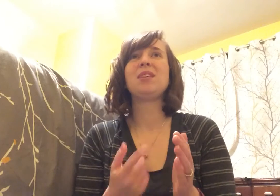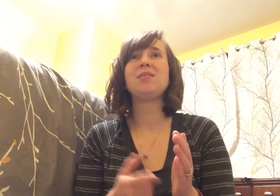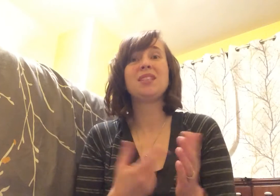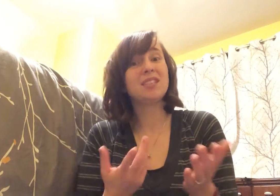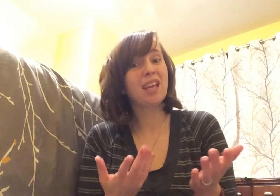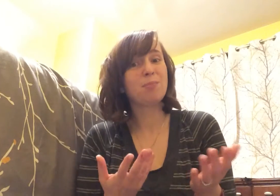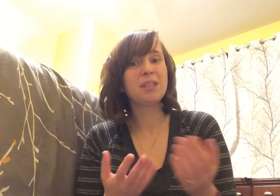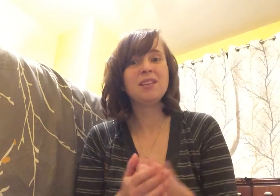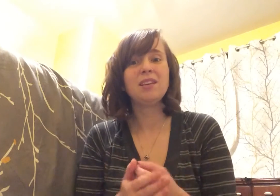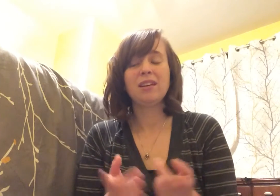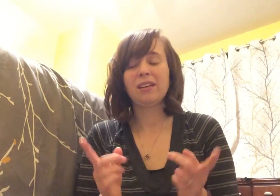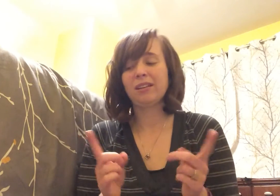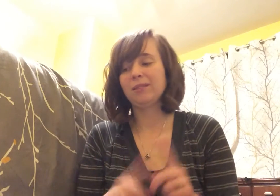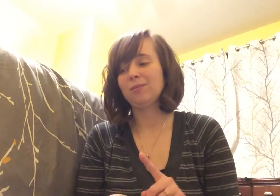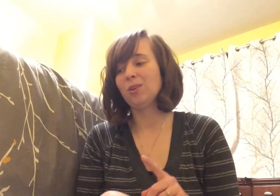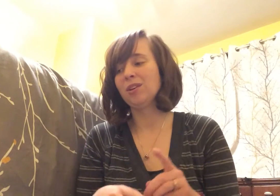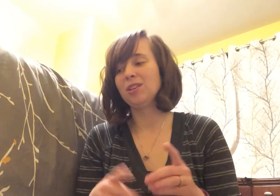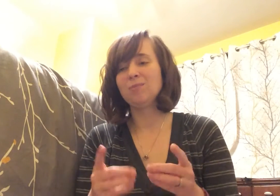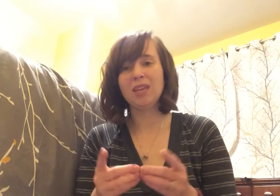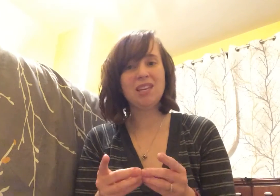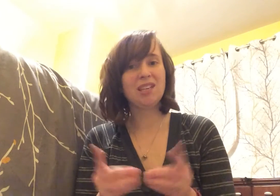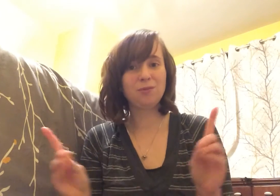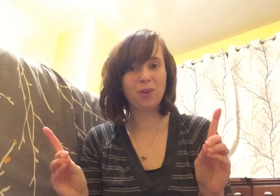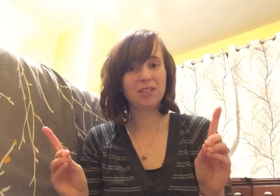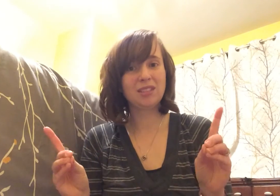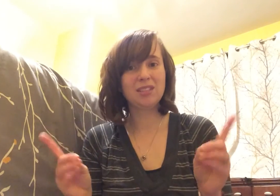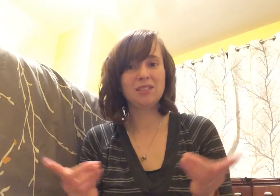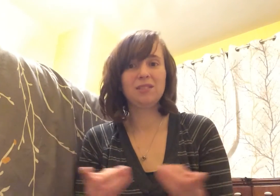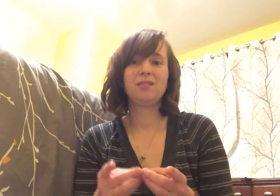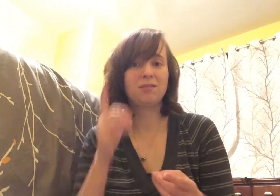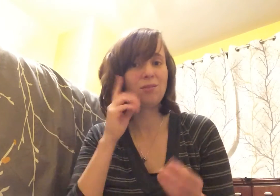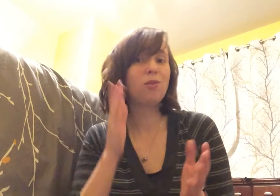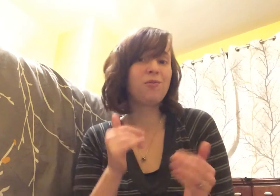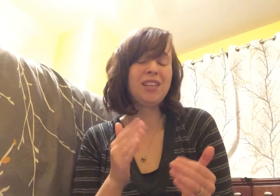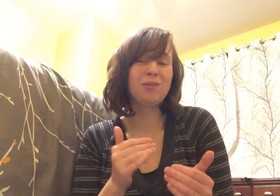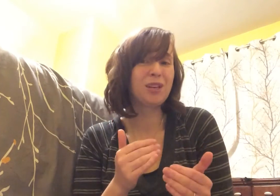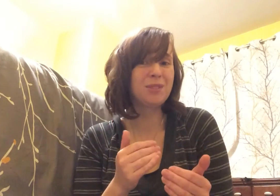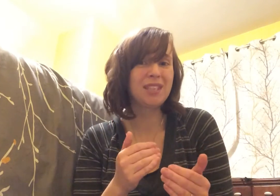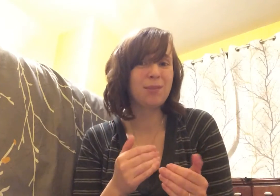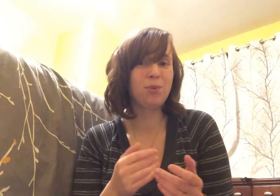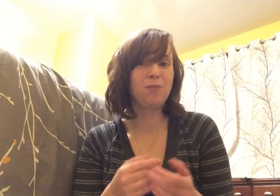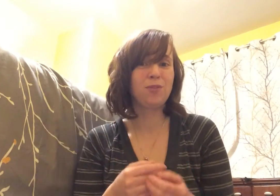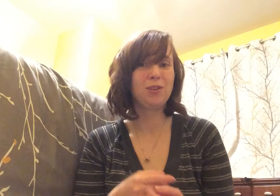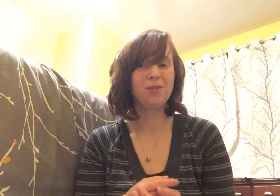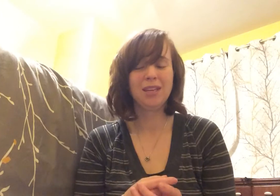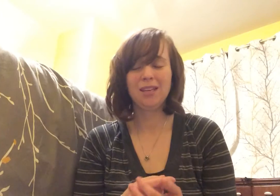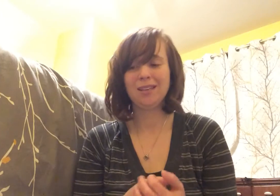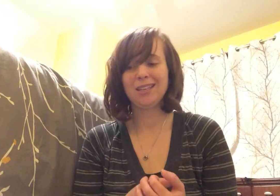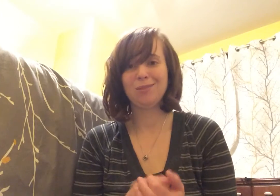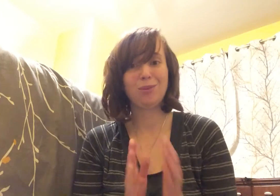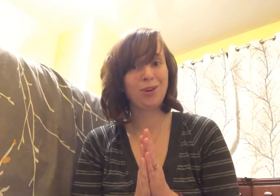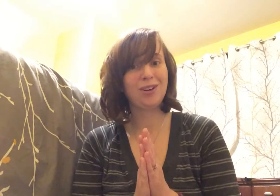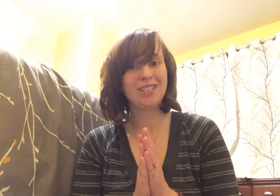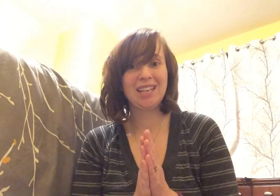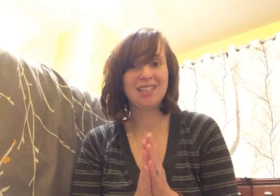sometimes it does happen where you may get divorced. Hopefully it never comes to that point for you. My prayer is that it